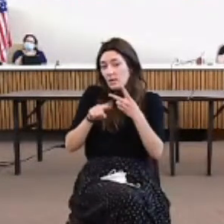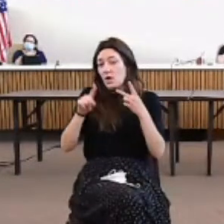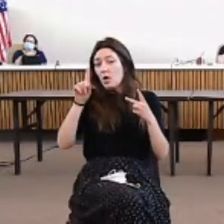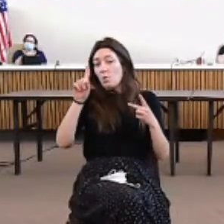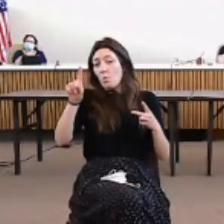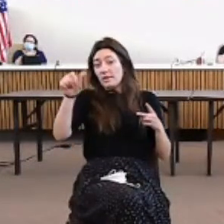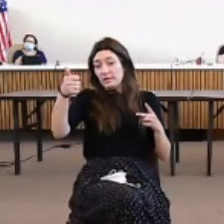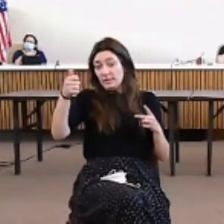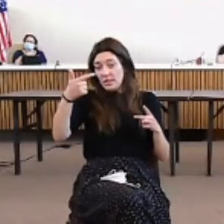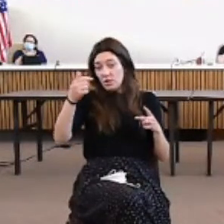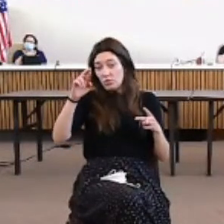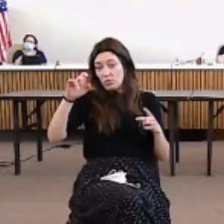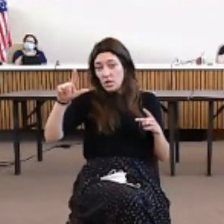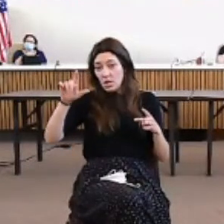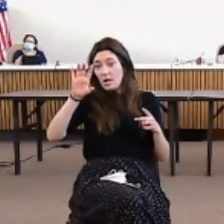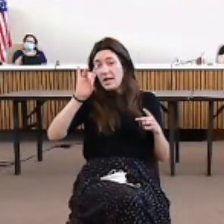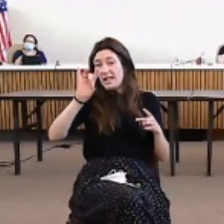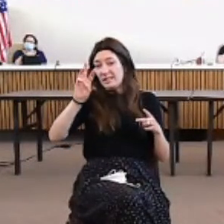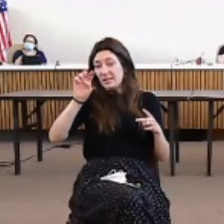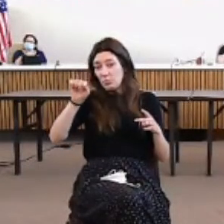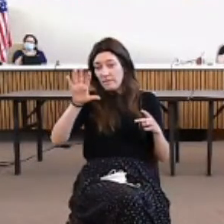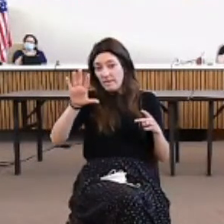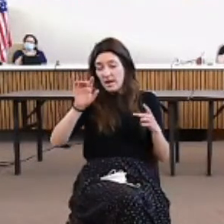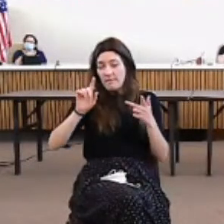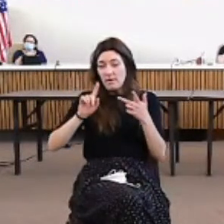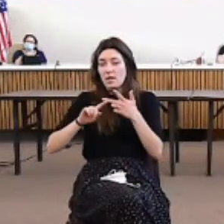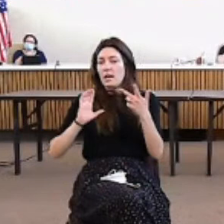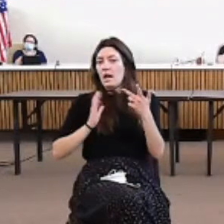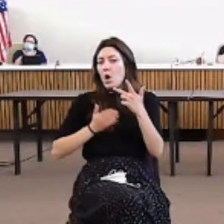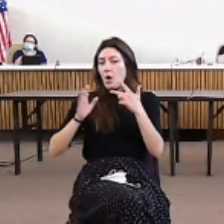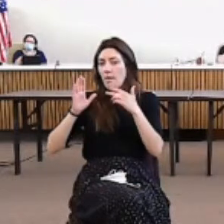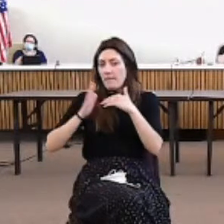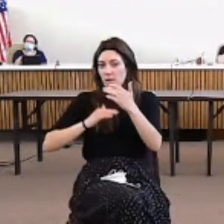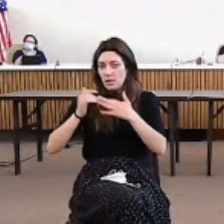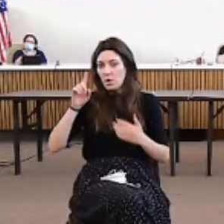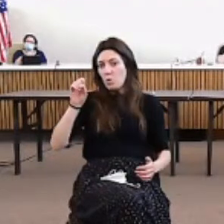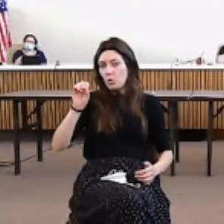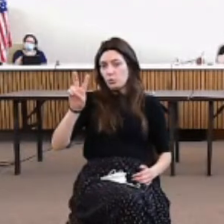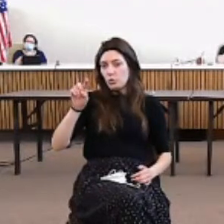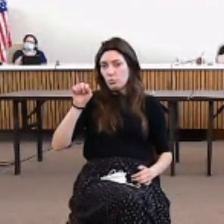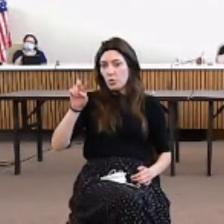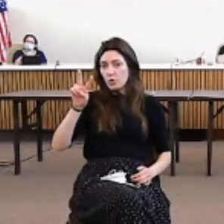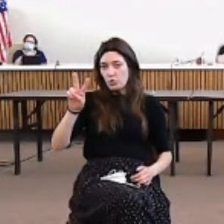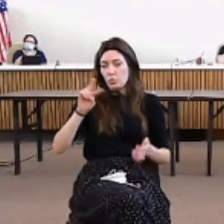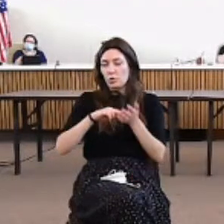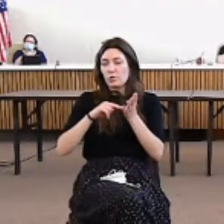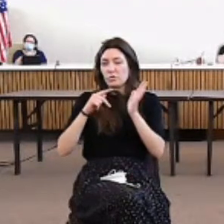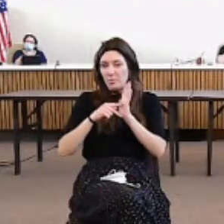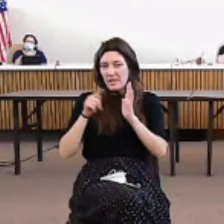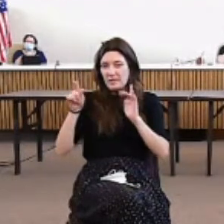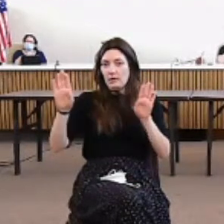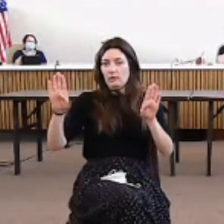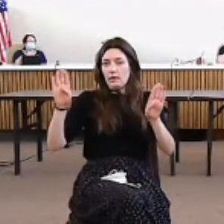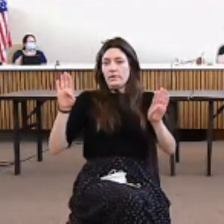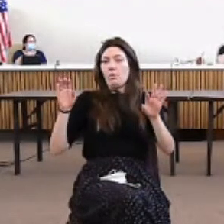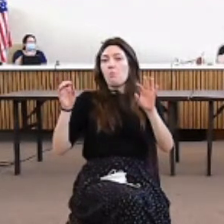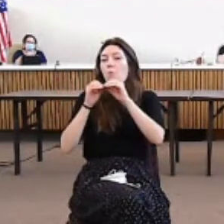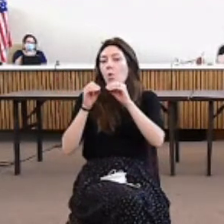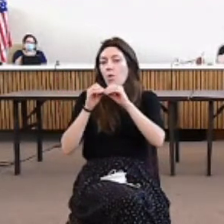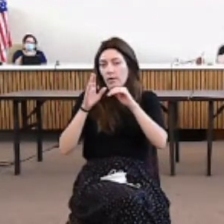at 86.5 feet, and this building would be at 102.2. So it is set back further than the two adjacent out